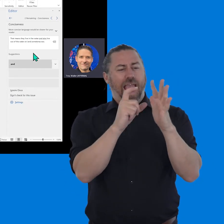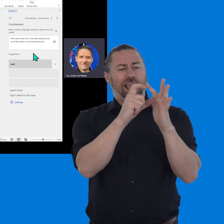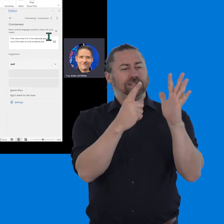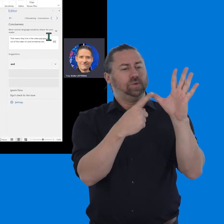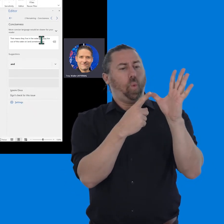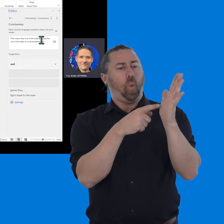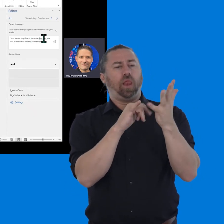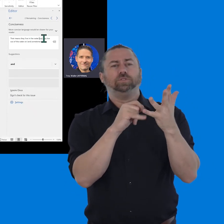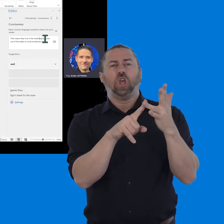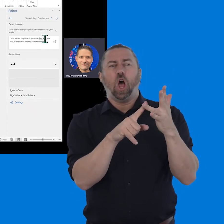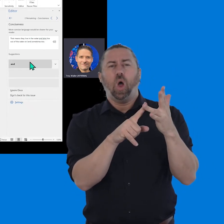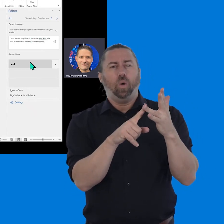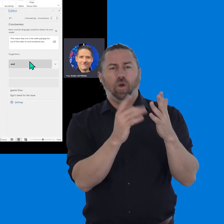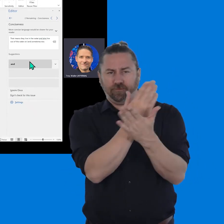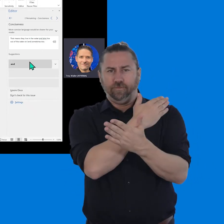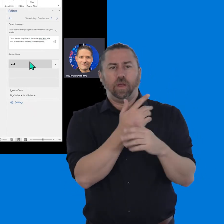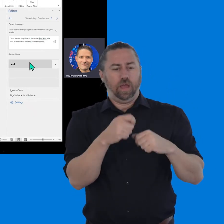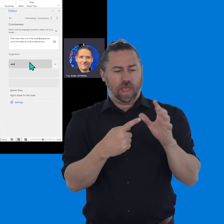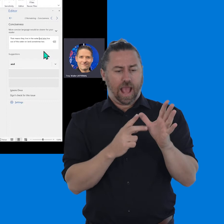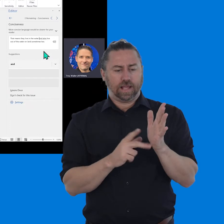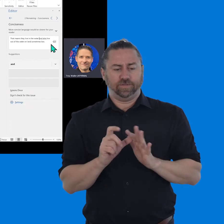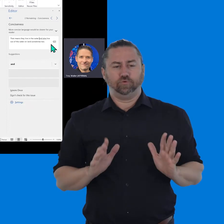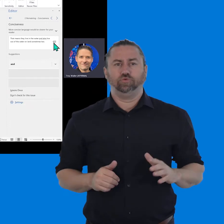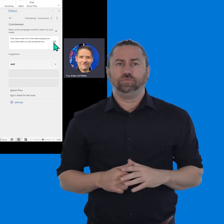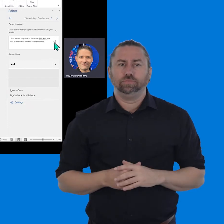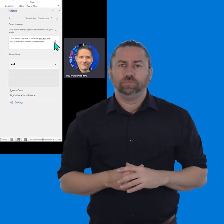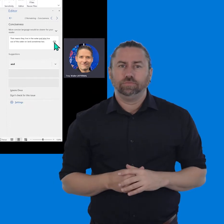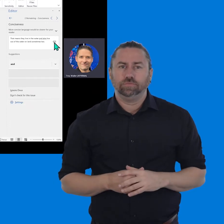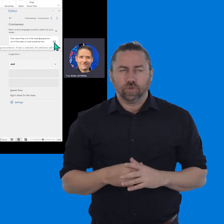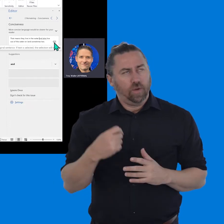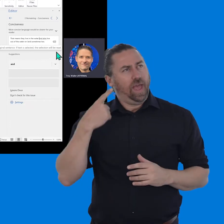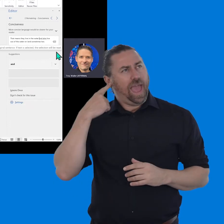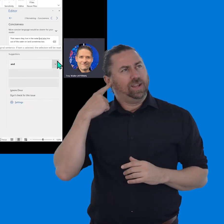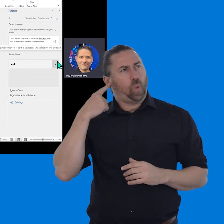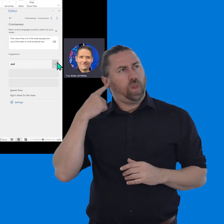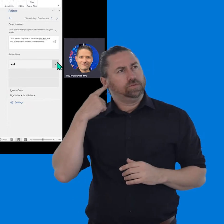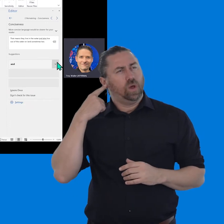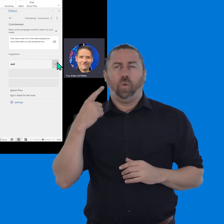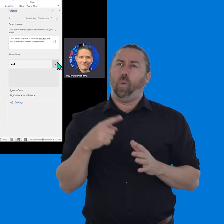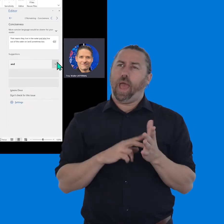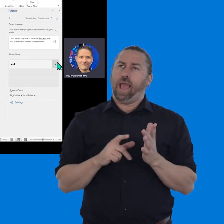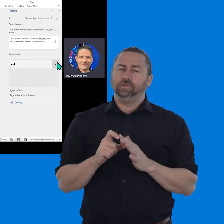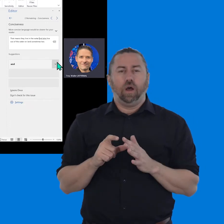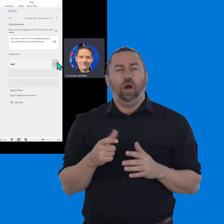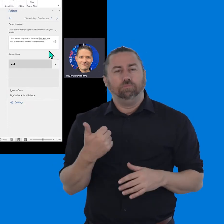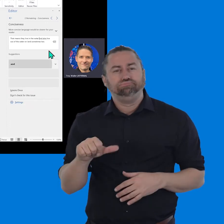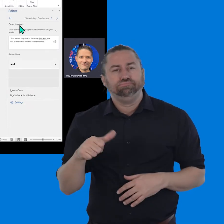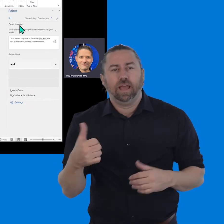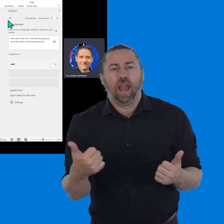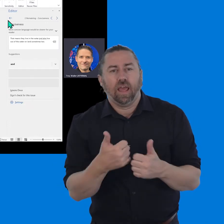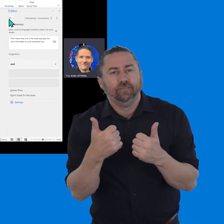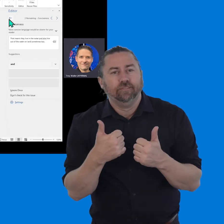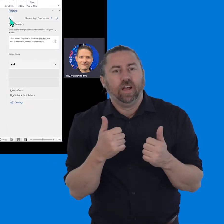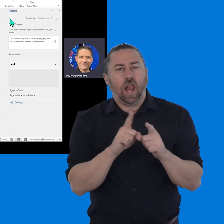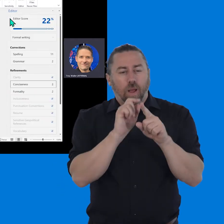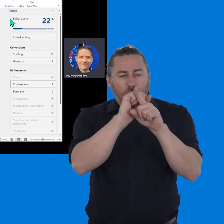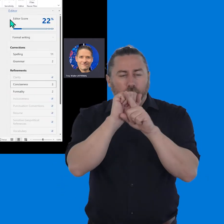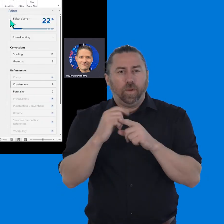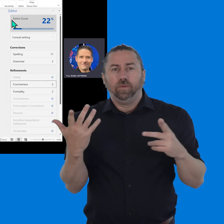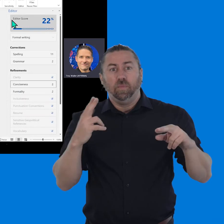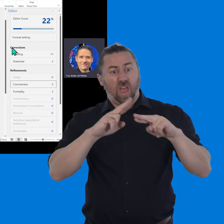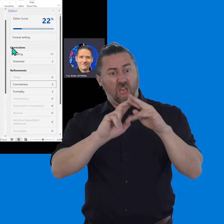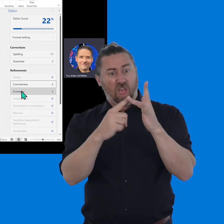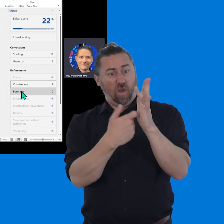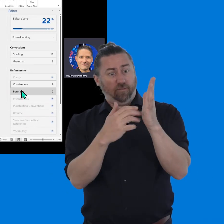suggesting to me that I get rid of and also and just make it and. Again, I can listen to it. I can also listen to my suggestions,